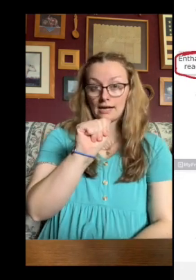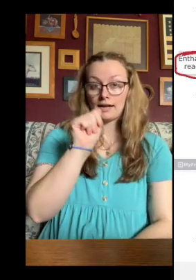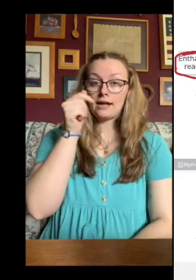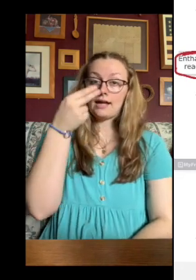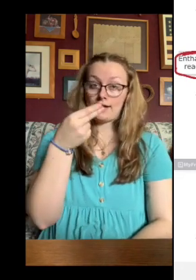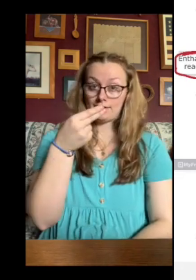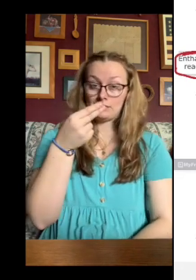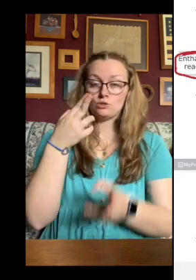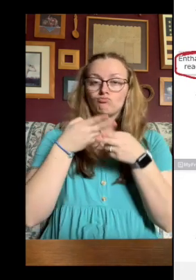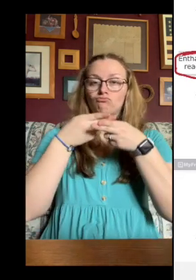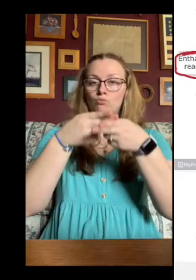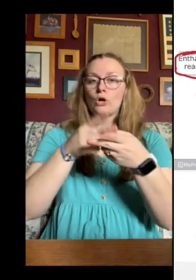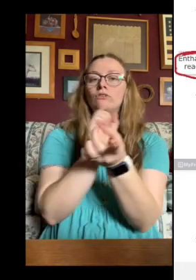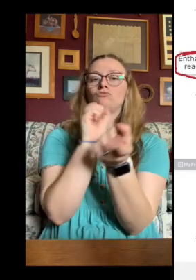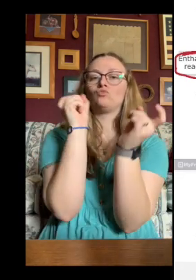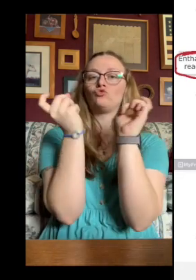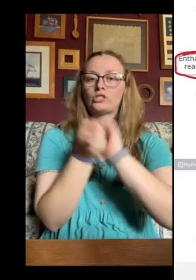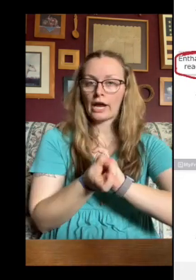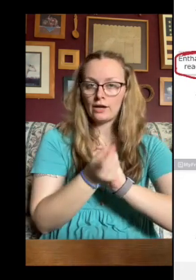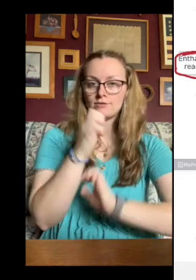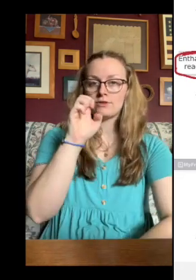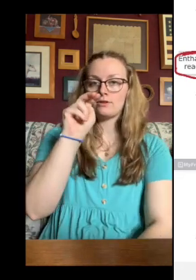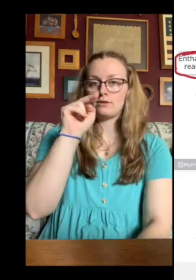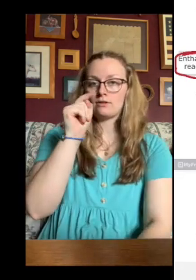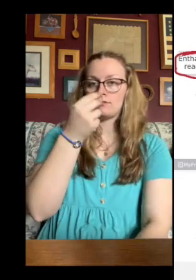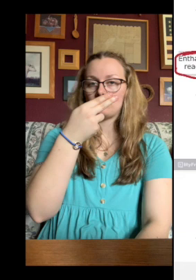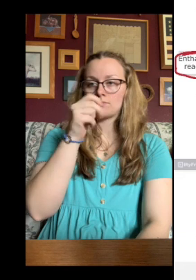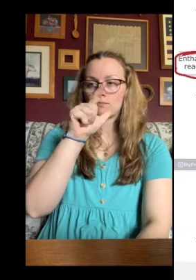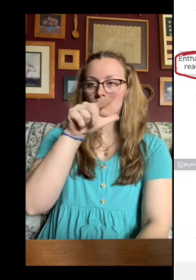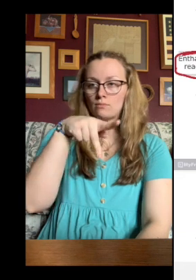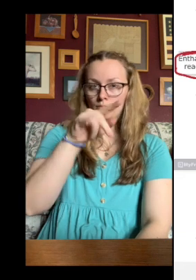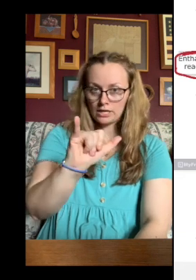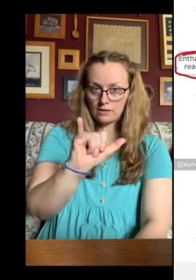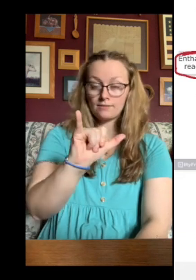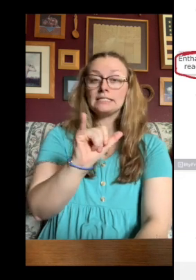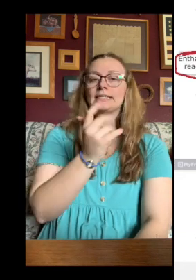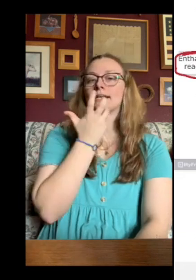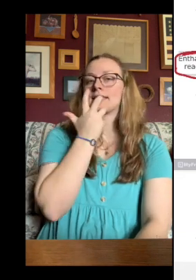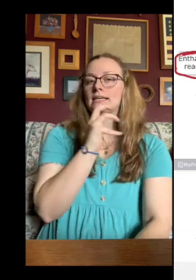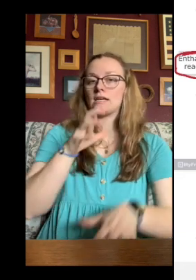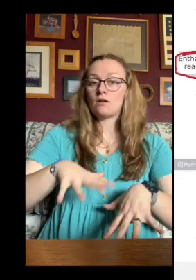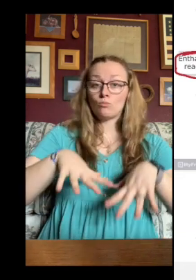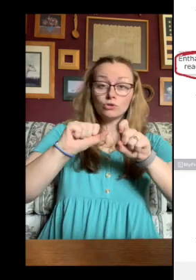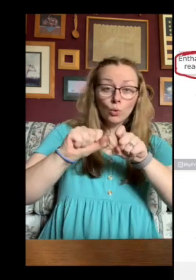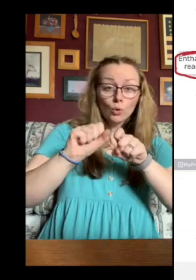enthalpy. It equals the heat absorbed or lost during a reaction.